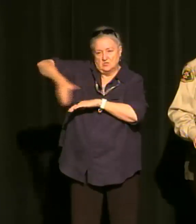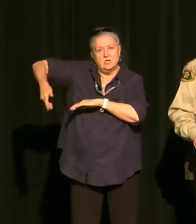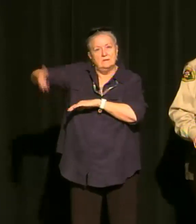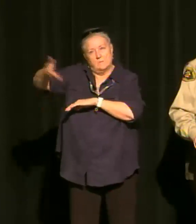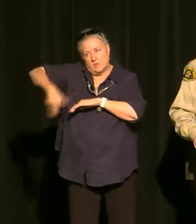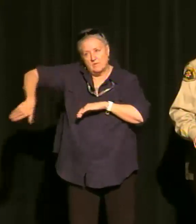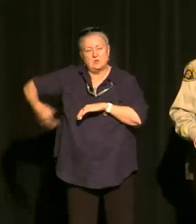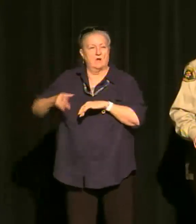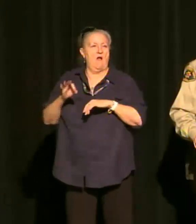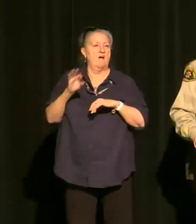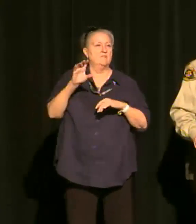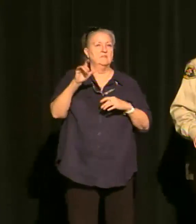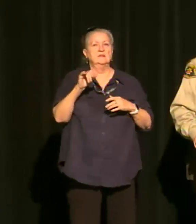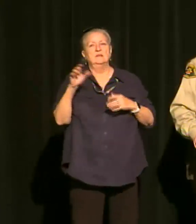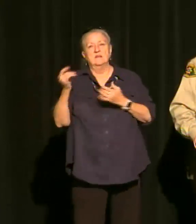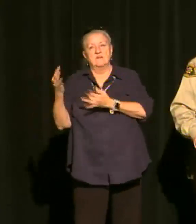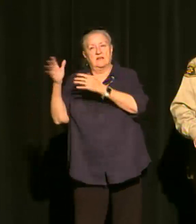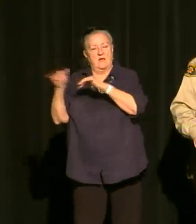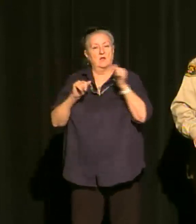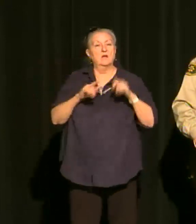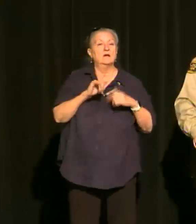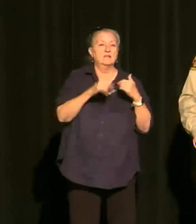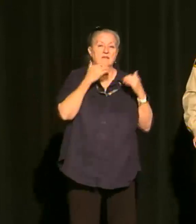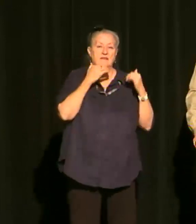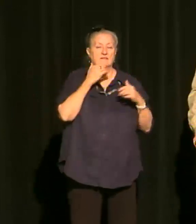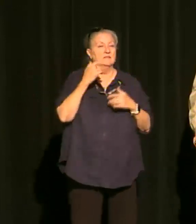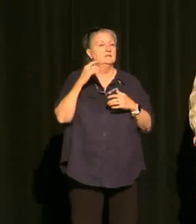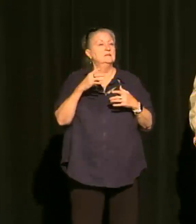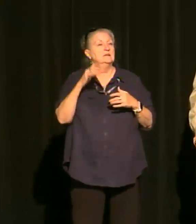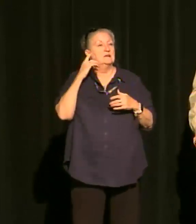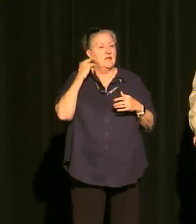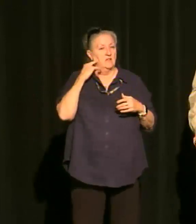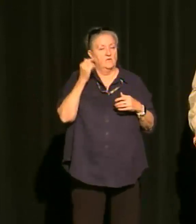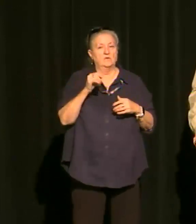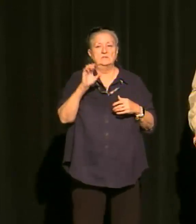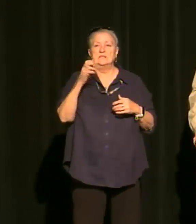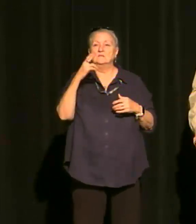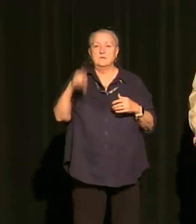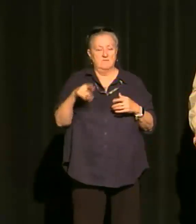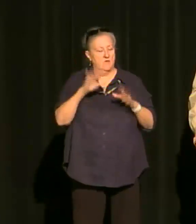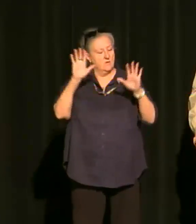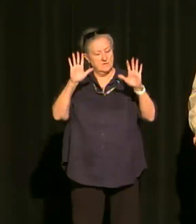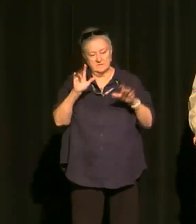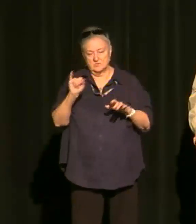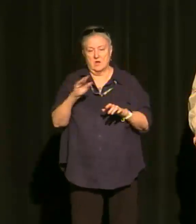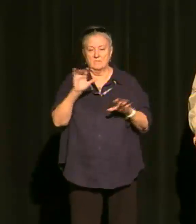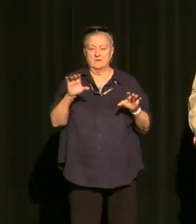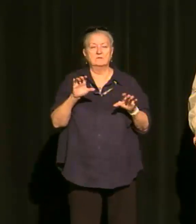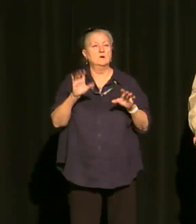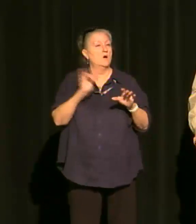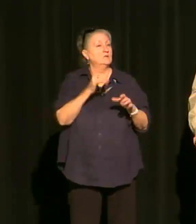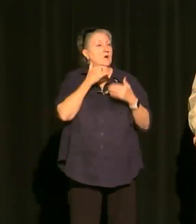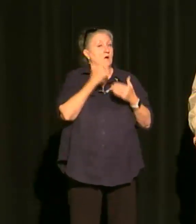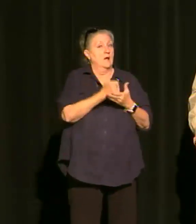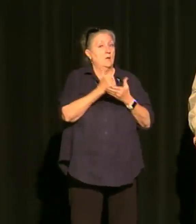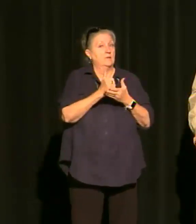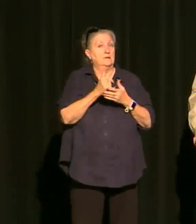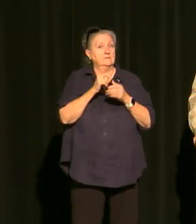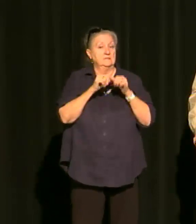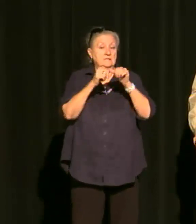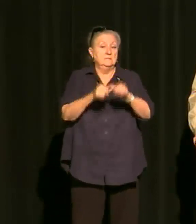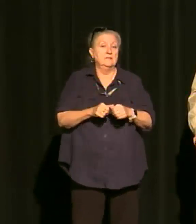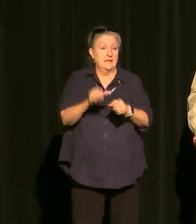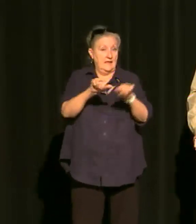thank our counterparts in the California Highway Patrol for the tremendous job that they've done, also helping keep the area